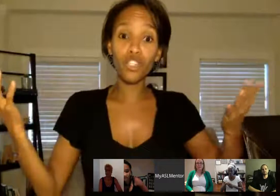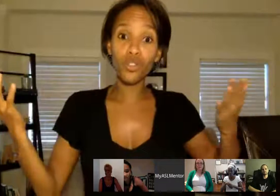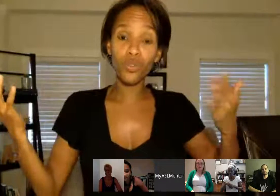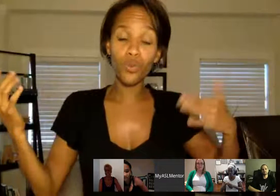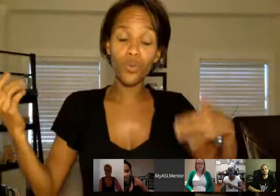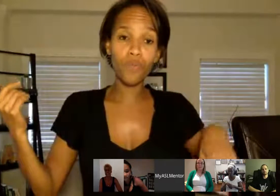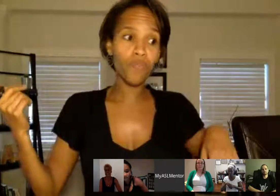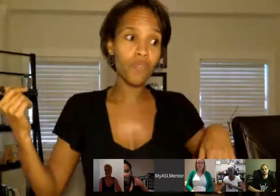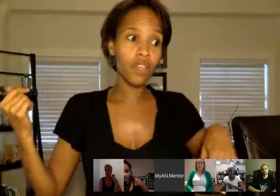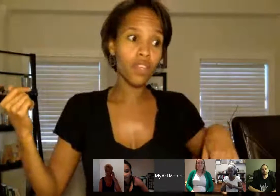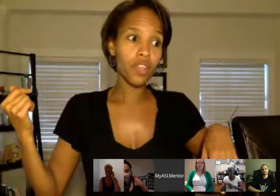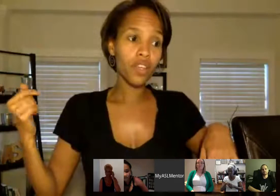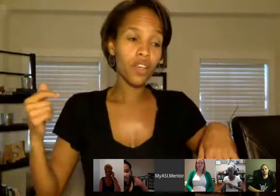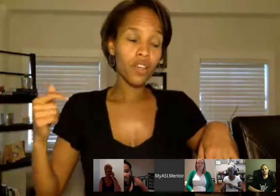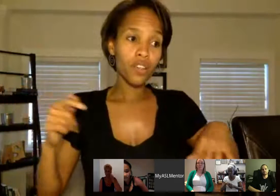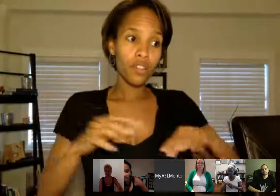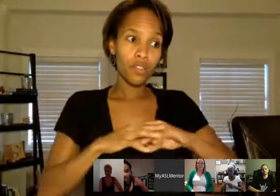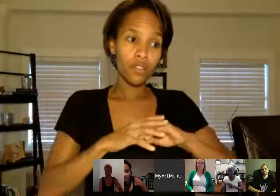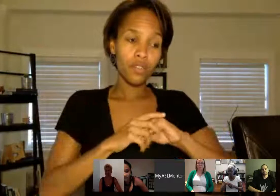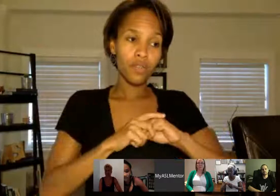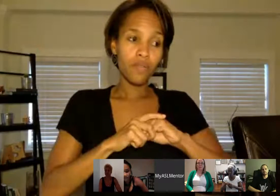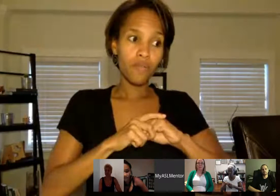might want to do